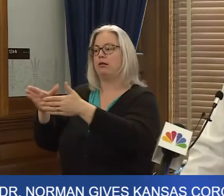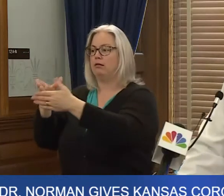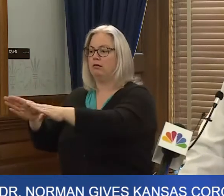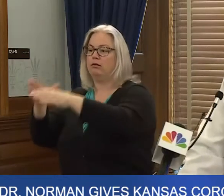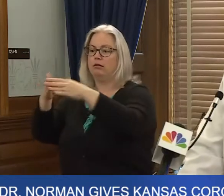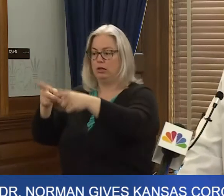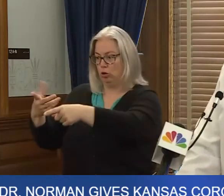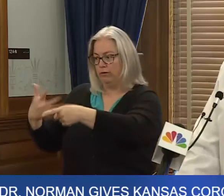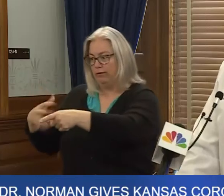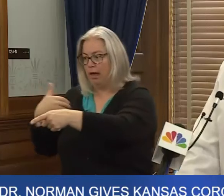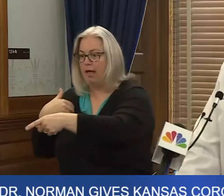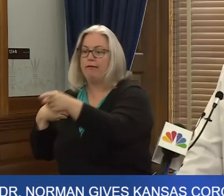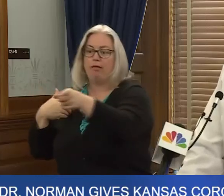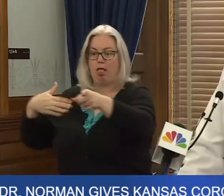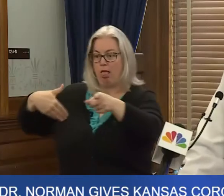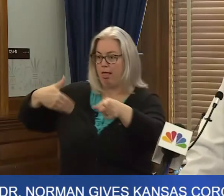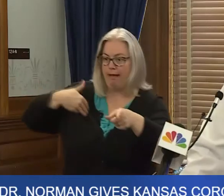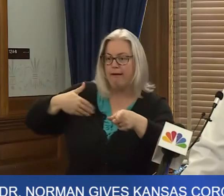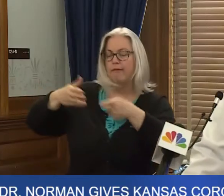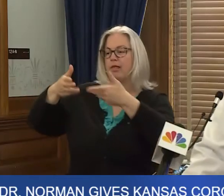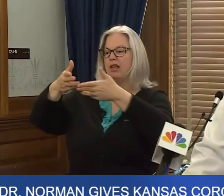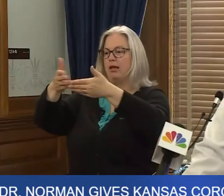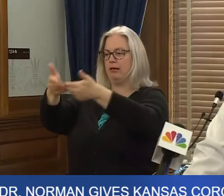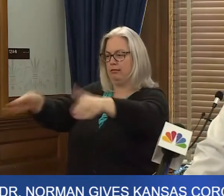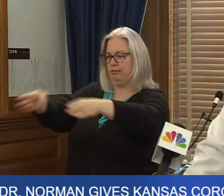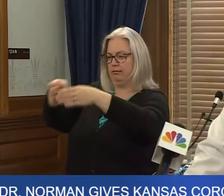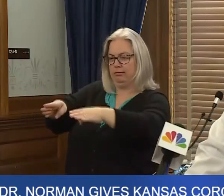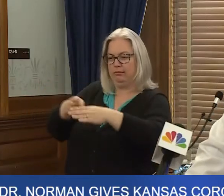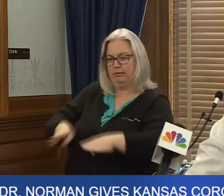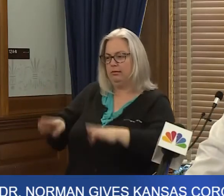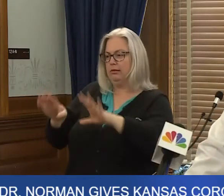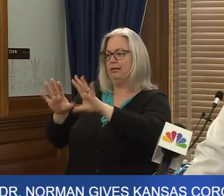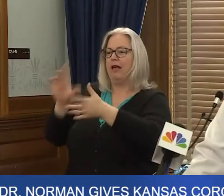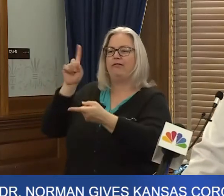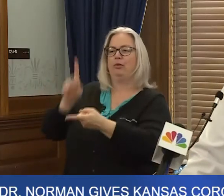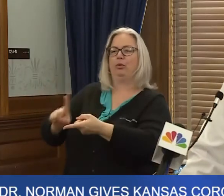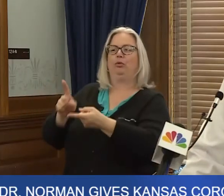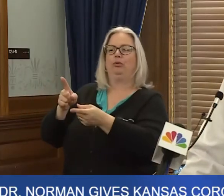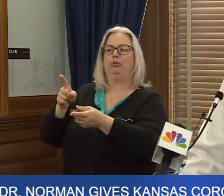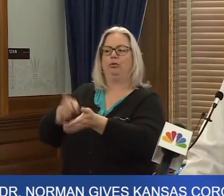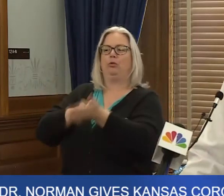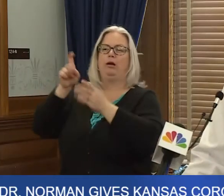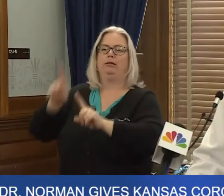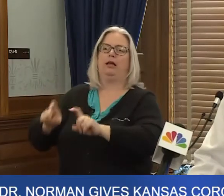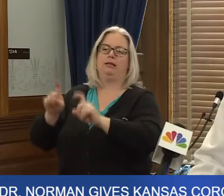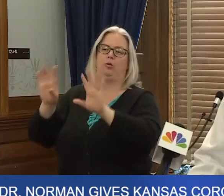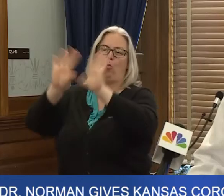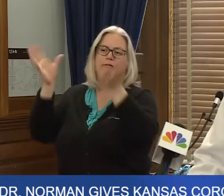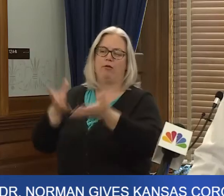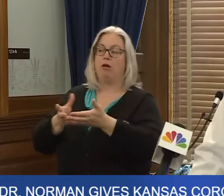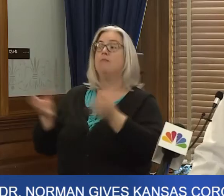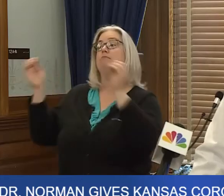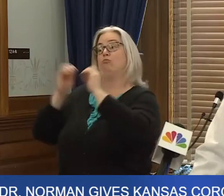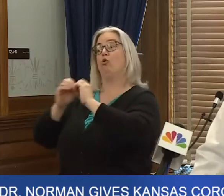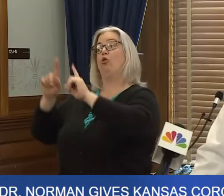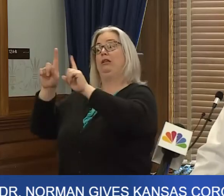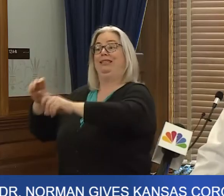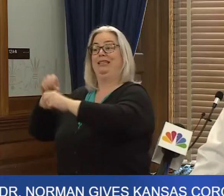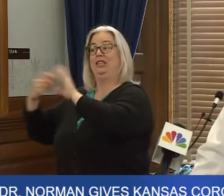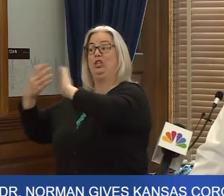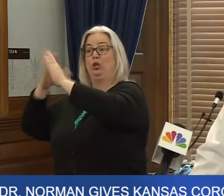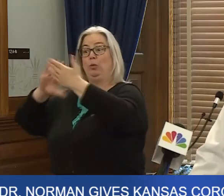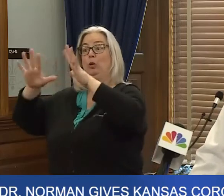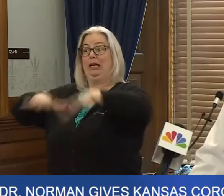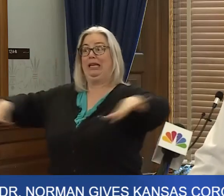those that have had it and those that haven't, and it's less testing being required overall. There's more testing going on in the community, but